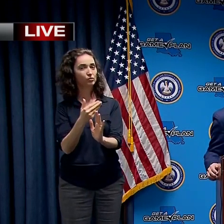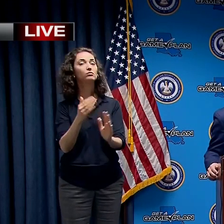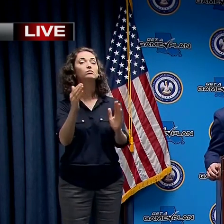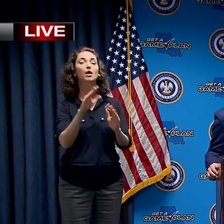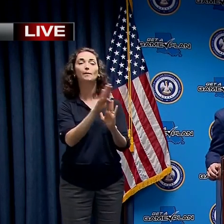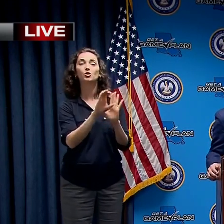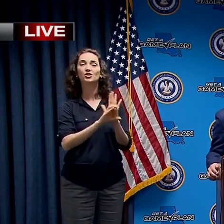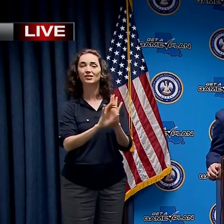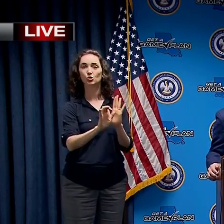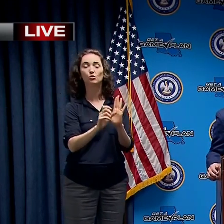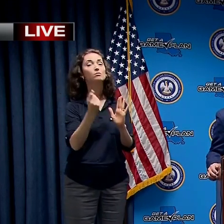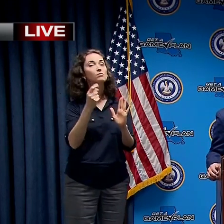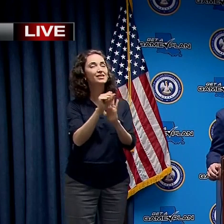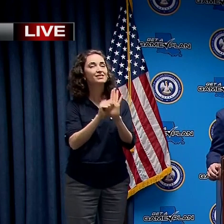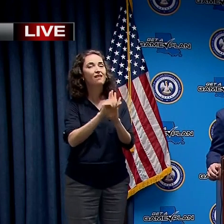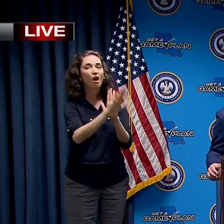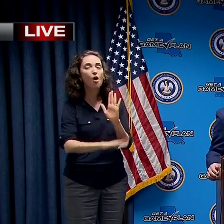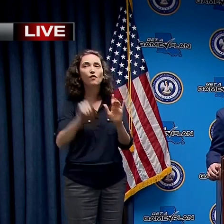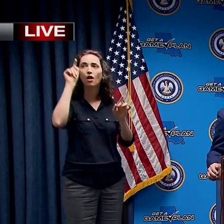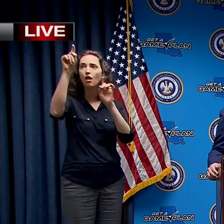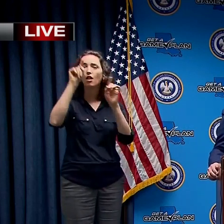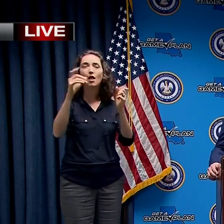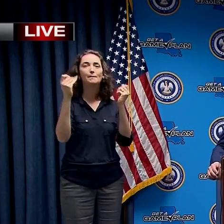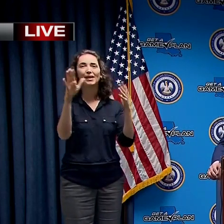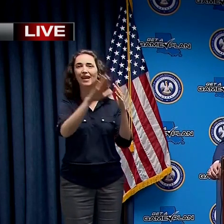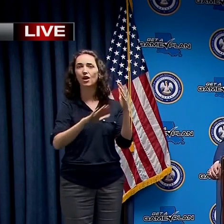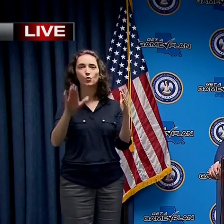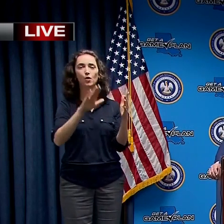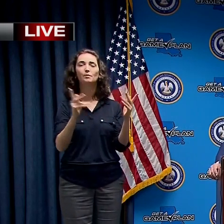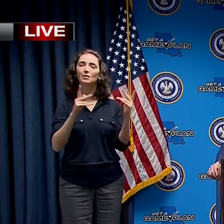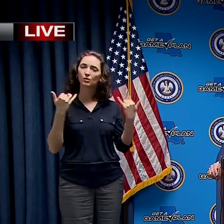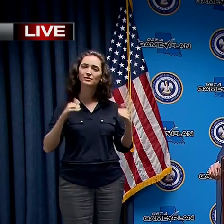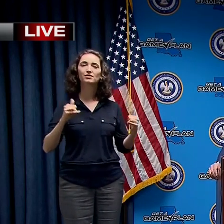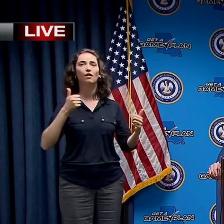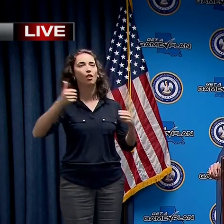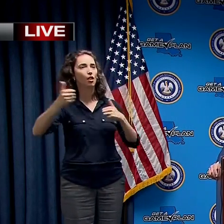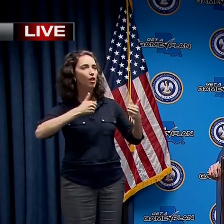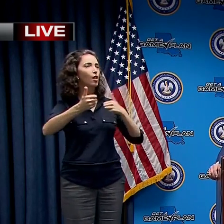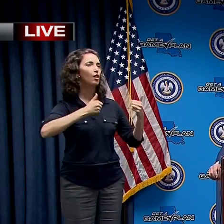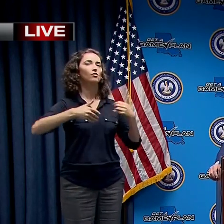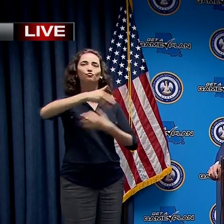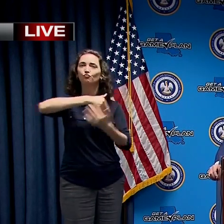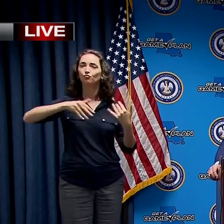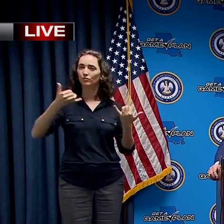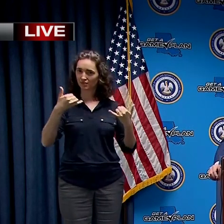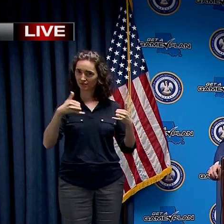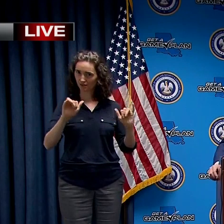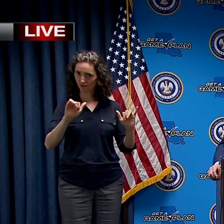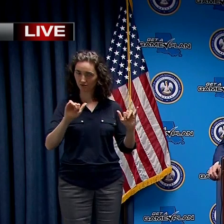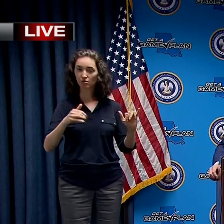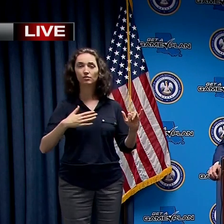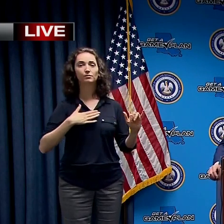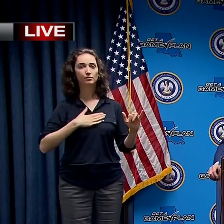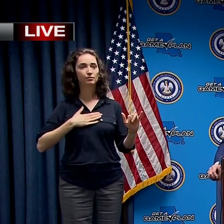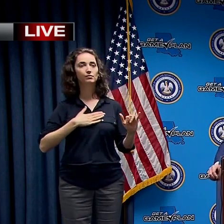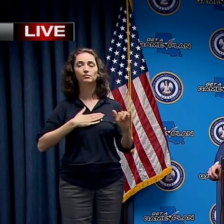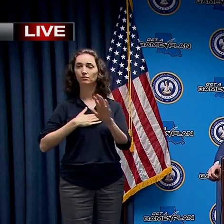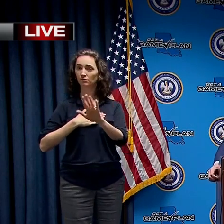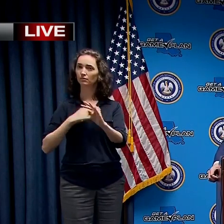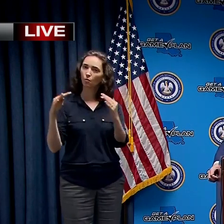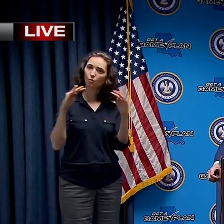large parts of the state that are not doing well, and I'm encouraging everyone to take stock of